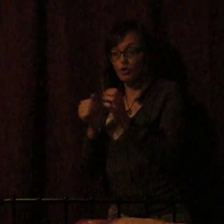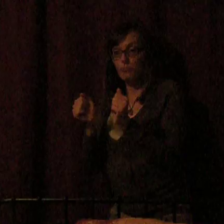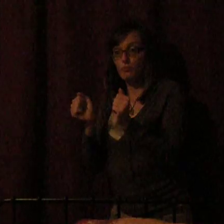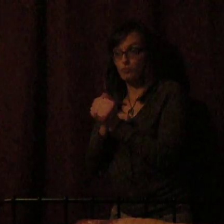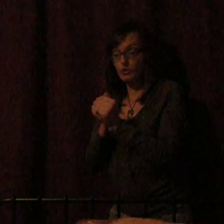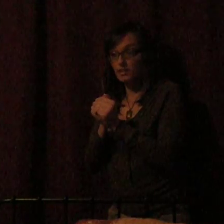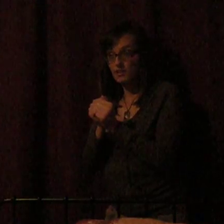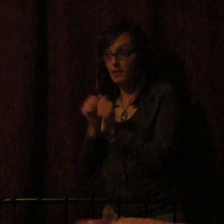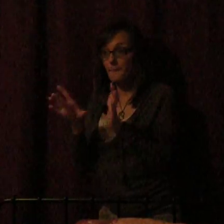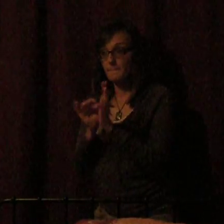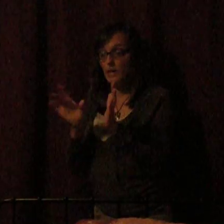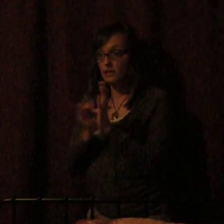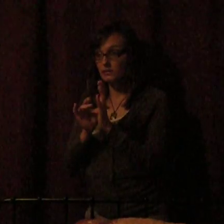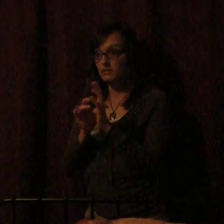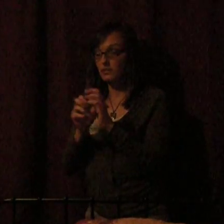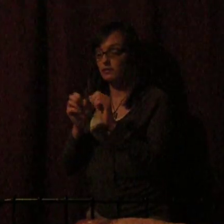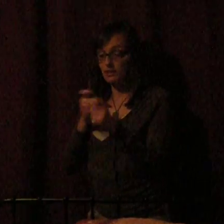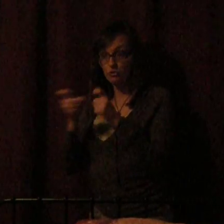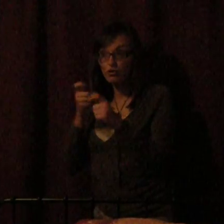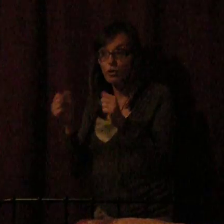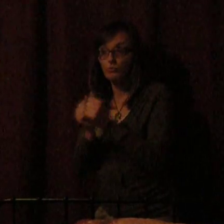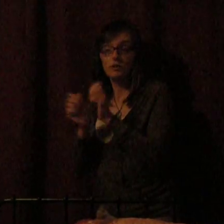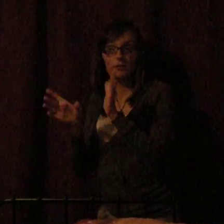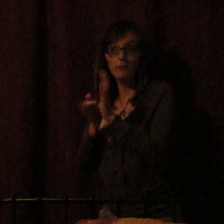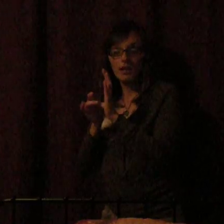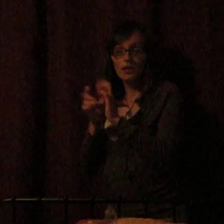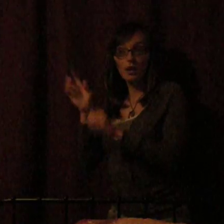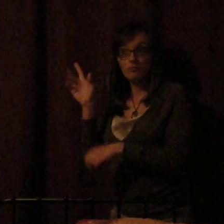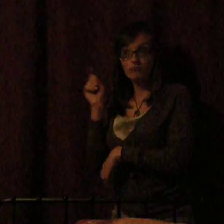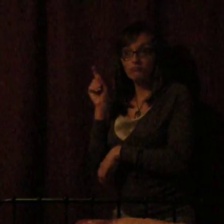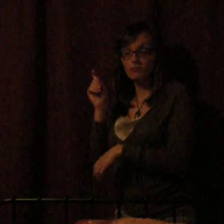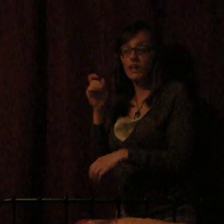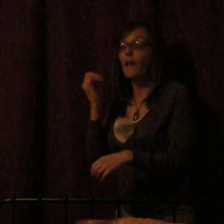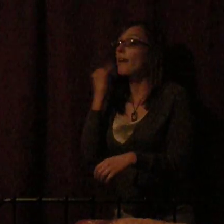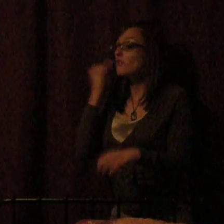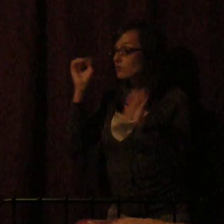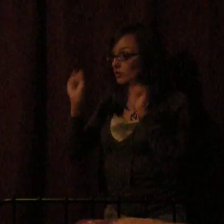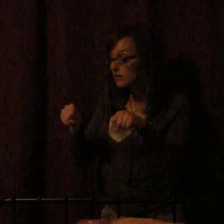Well, if that's true, then you stand a chance to control where the soap does and where it doesn't go.